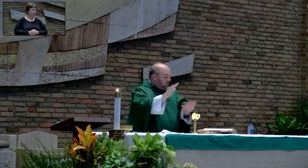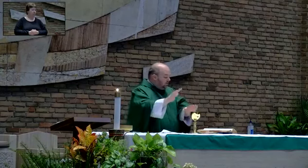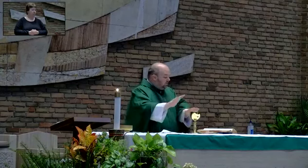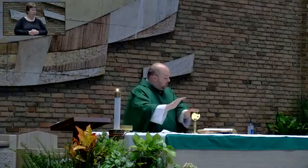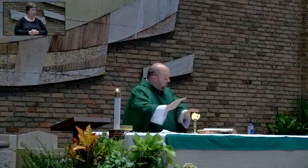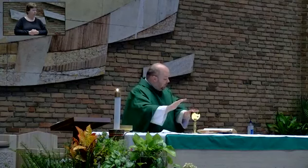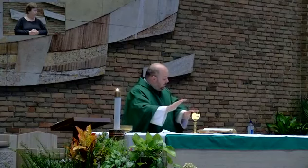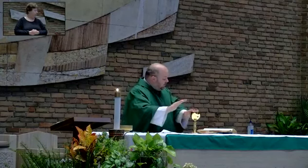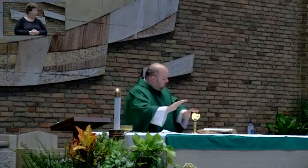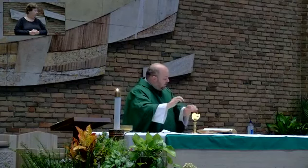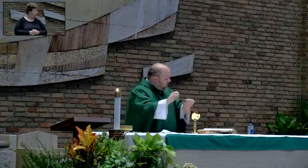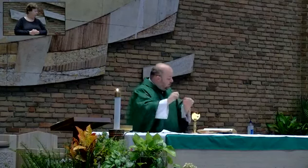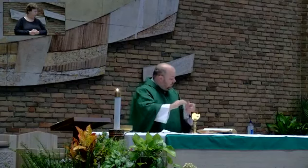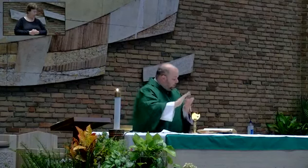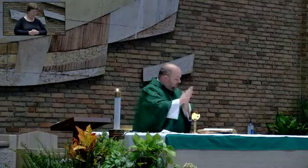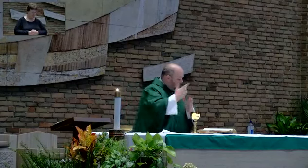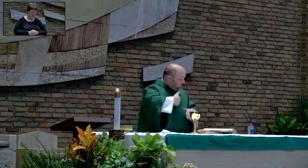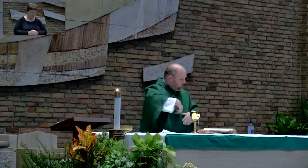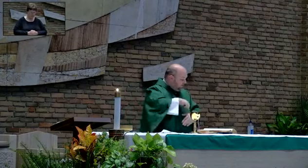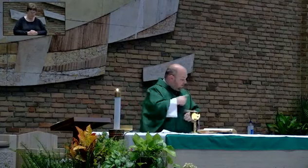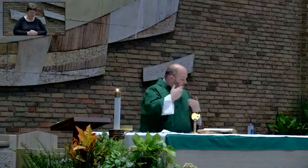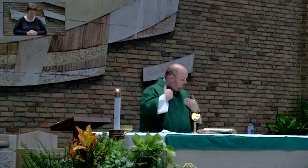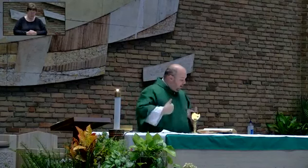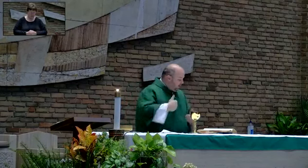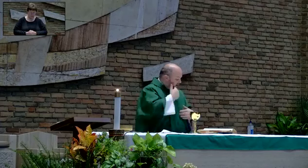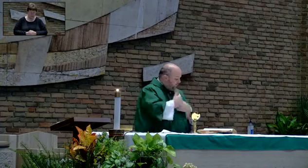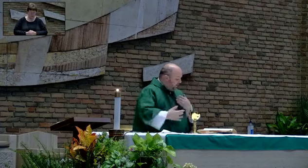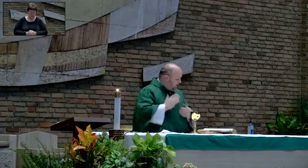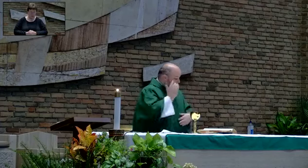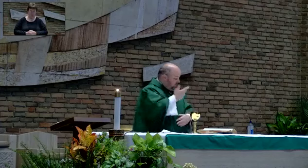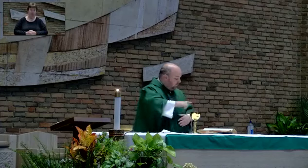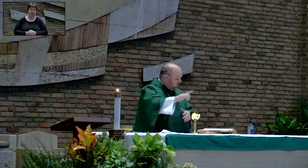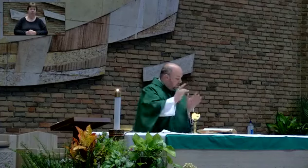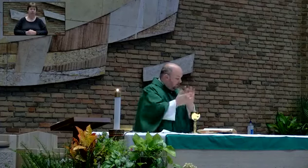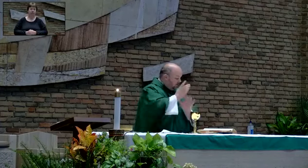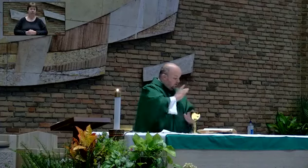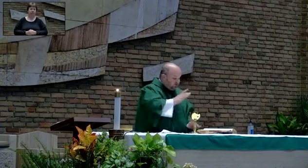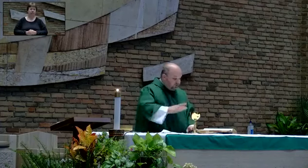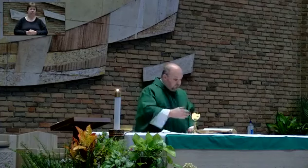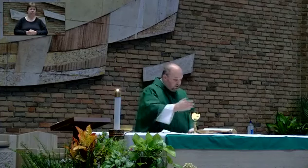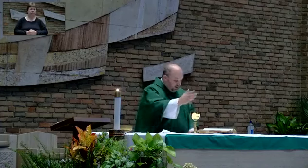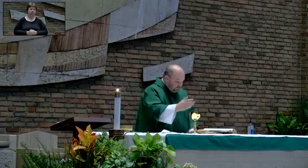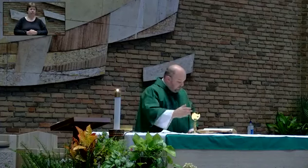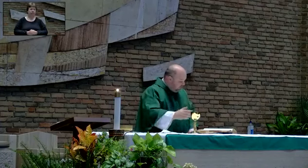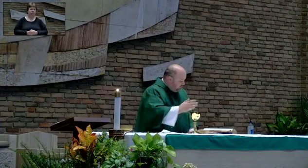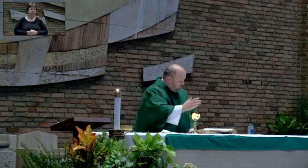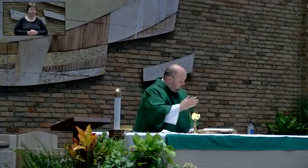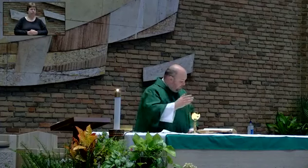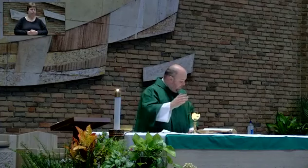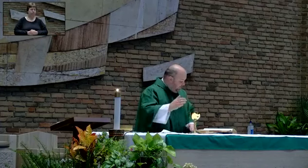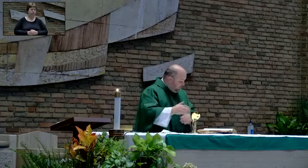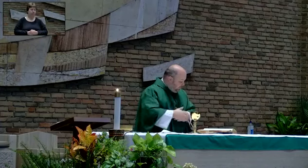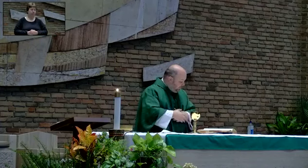upon them like the dewfall, so that they may become for us the body and blood of our Lord Jesus Christ.